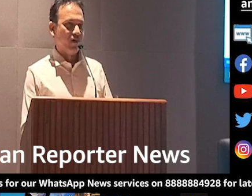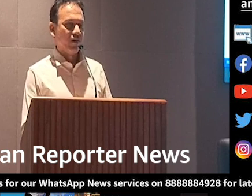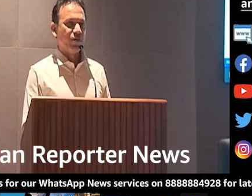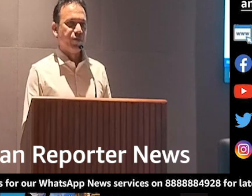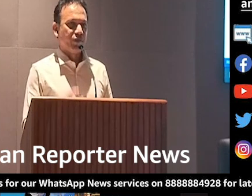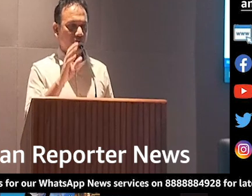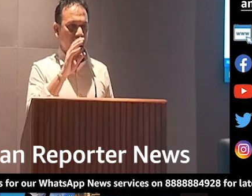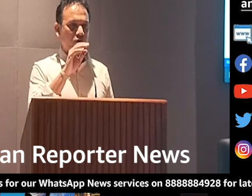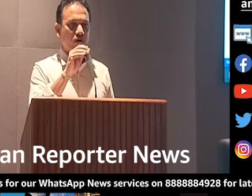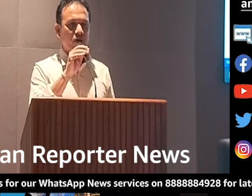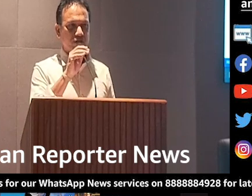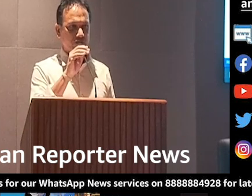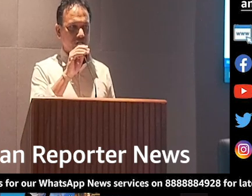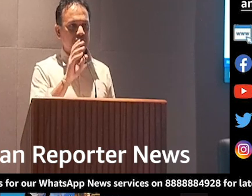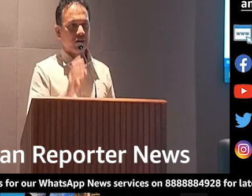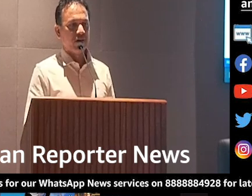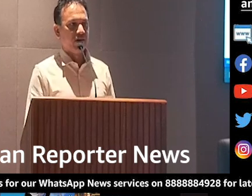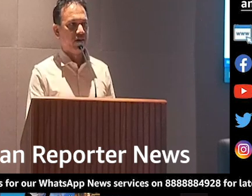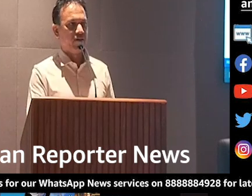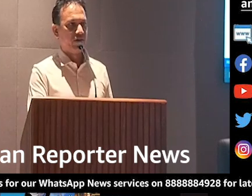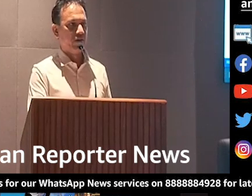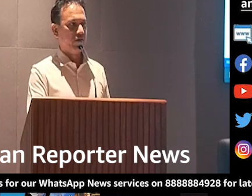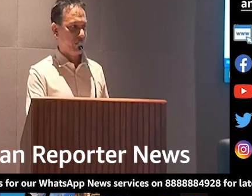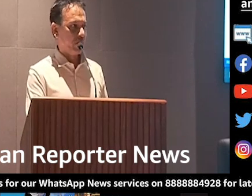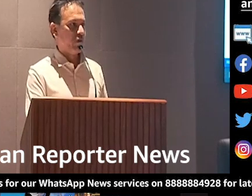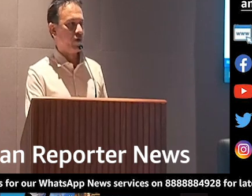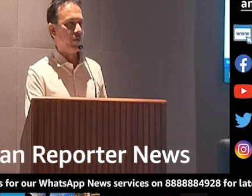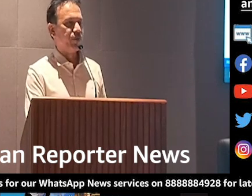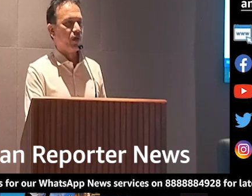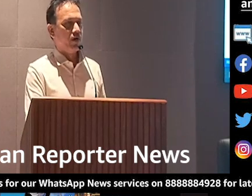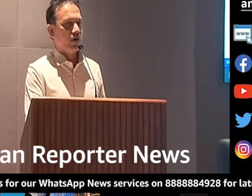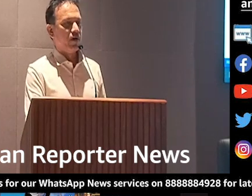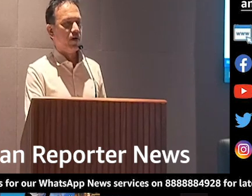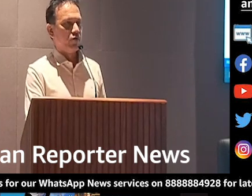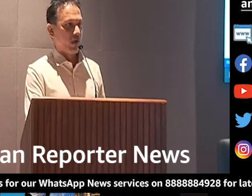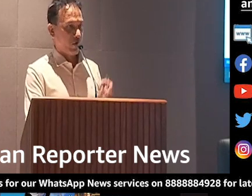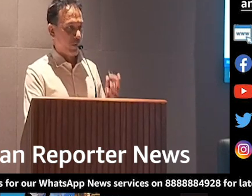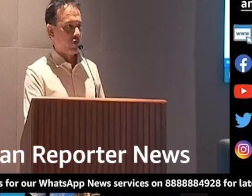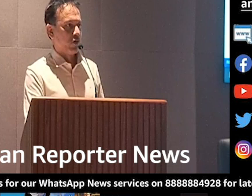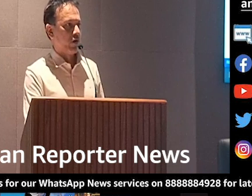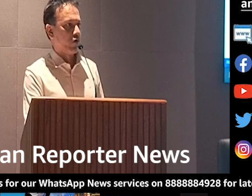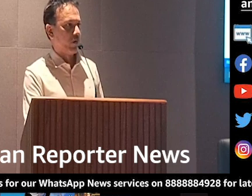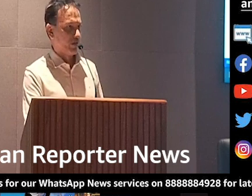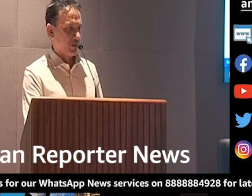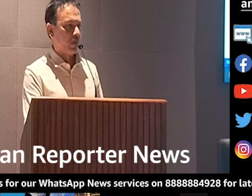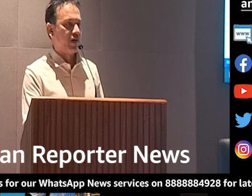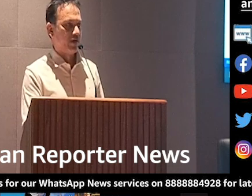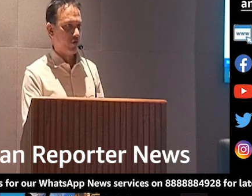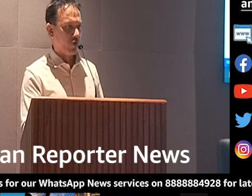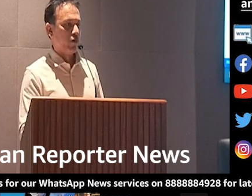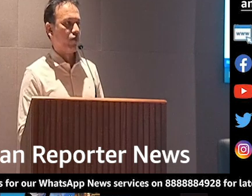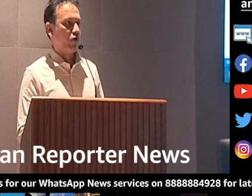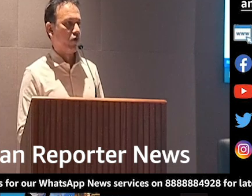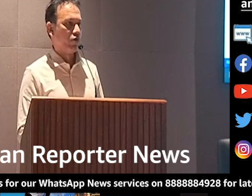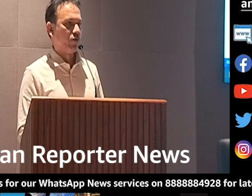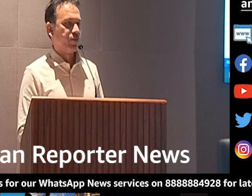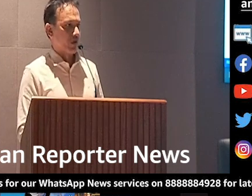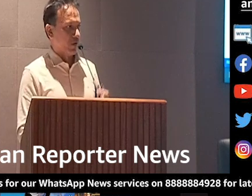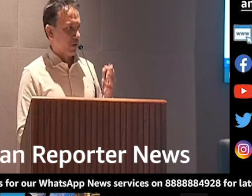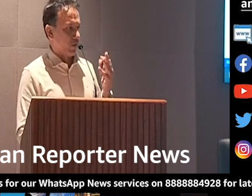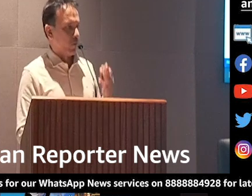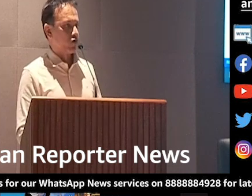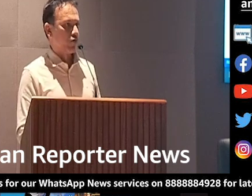then the whole discussion started, and finally we are here today. Would like to place on record my sincere gratitude for all of